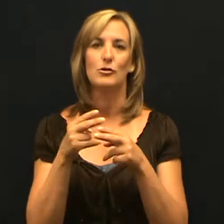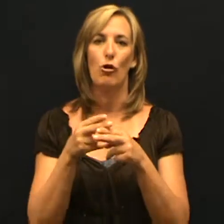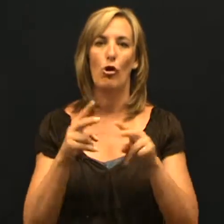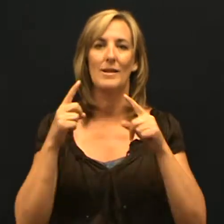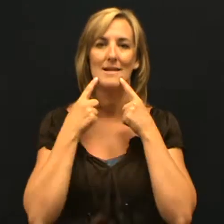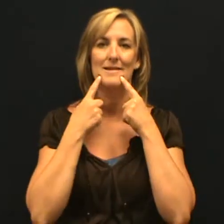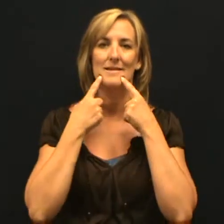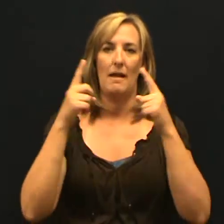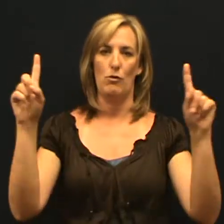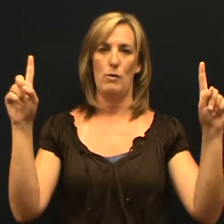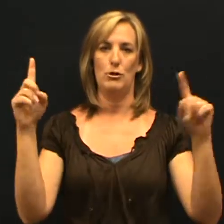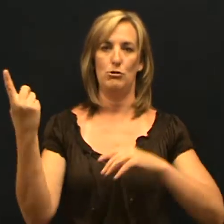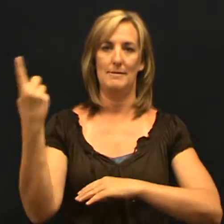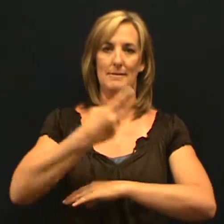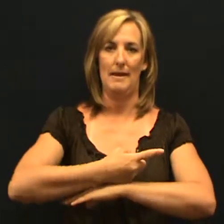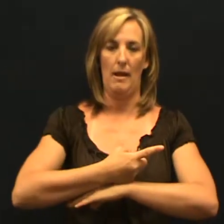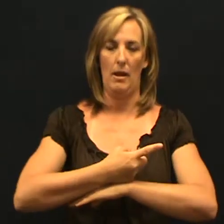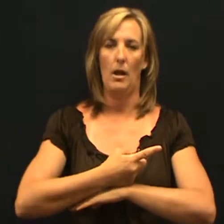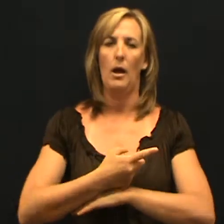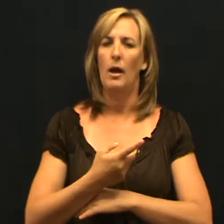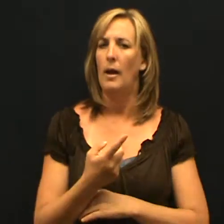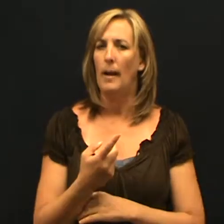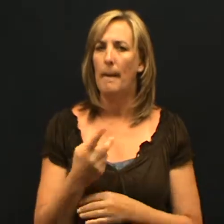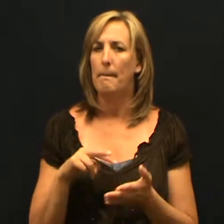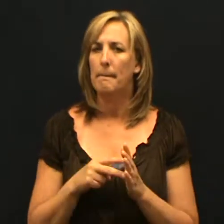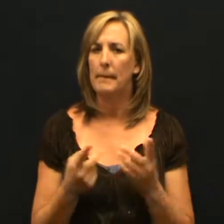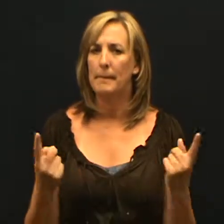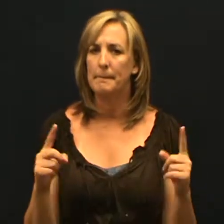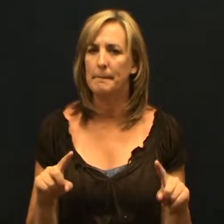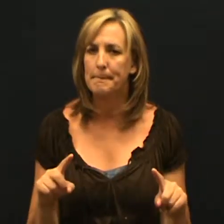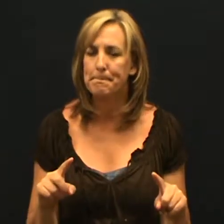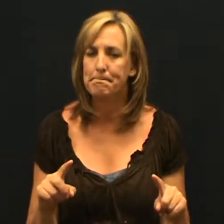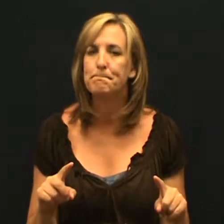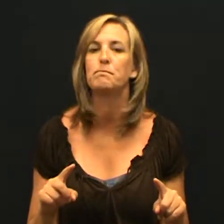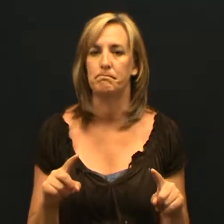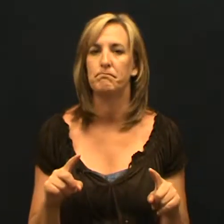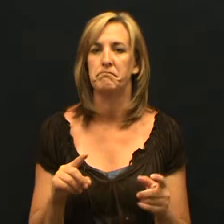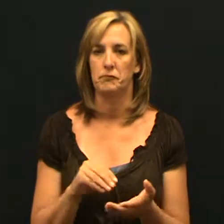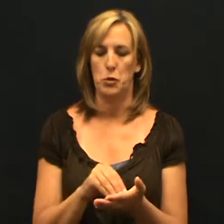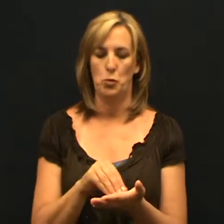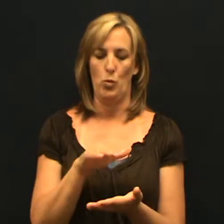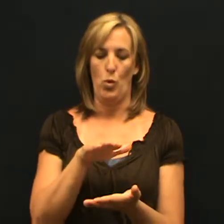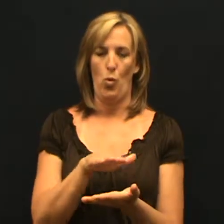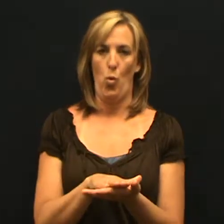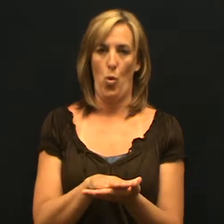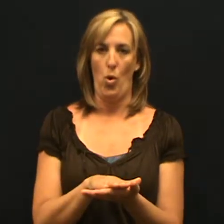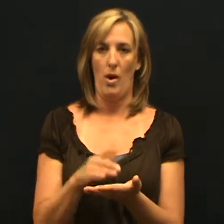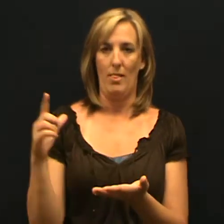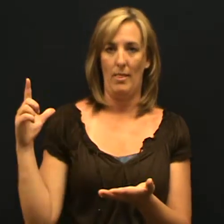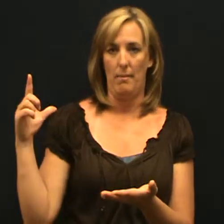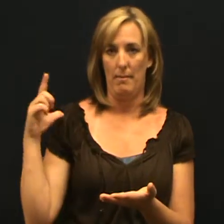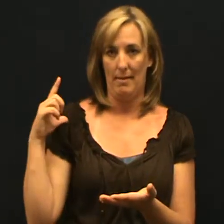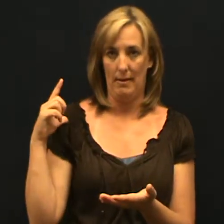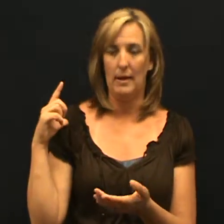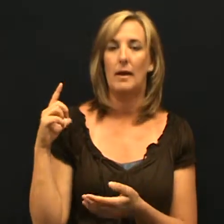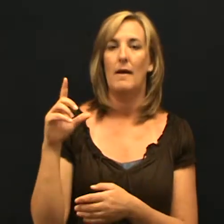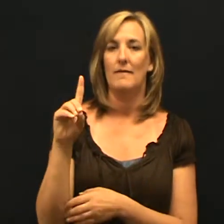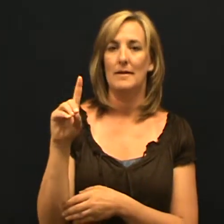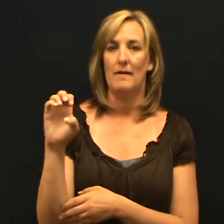at that point is we record the liability of dividends payable, and that's a credit, of